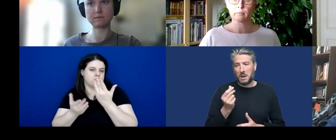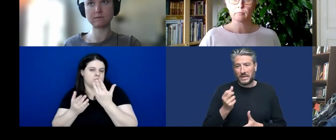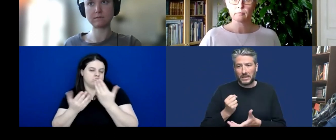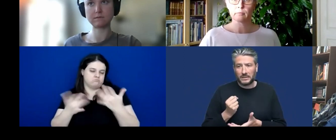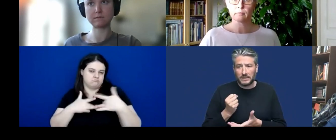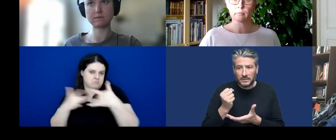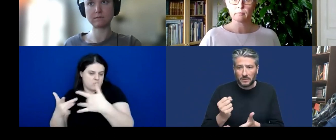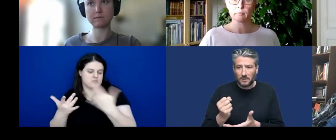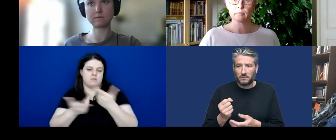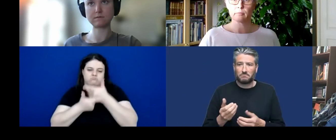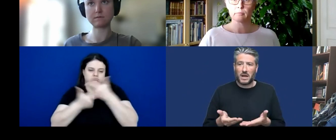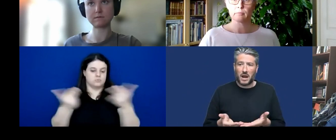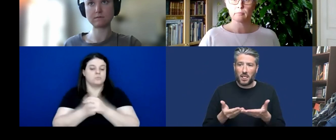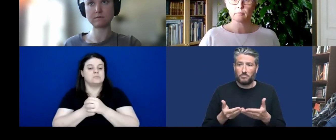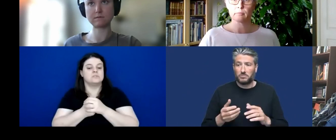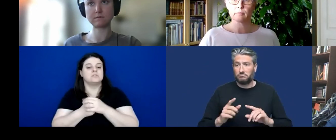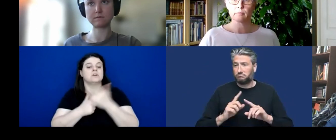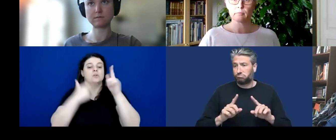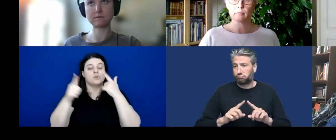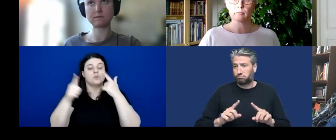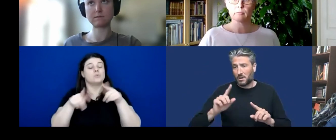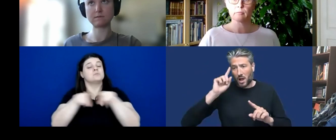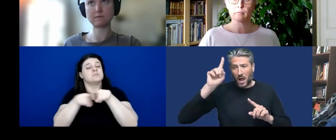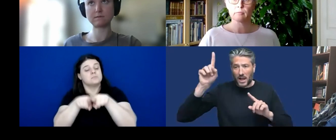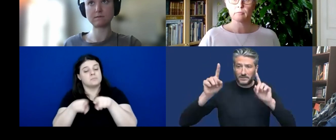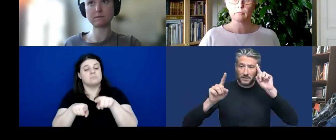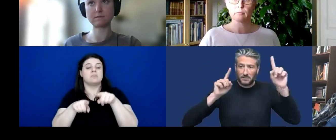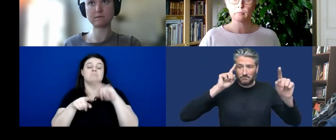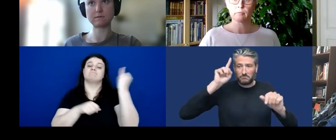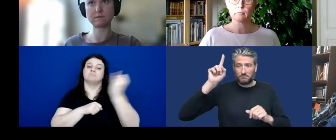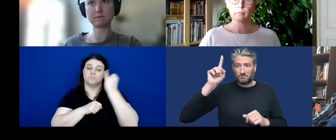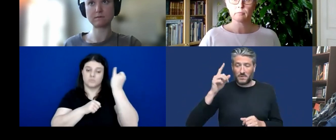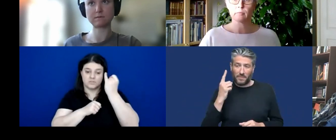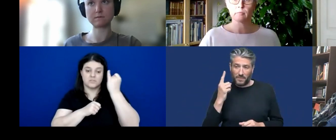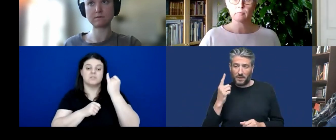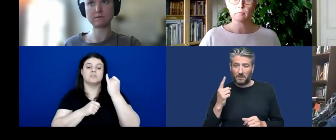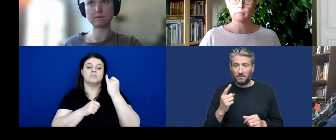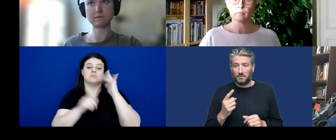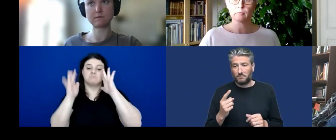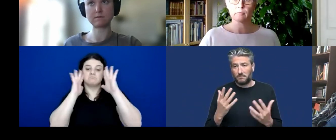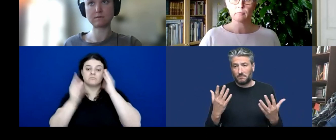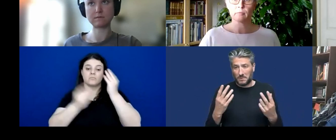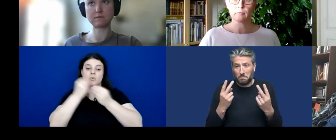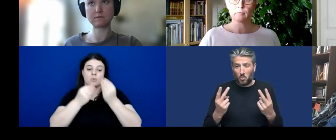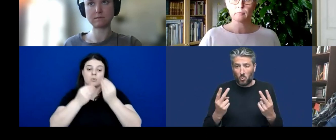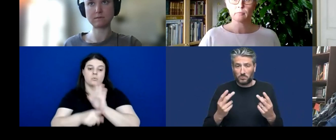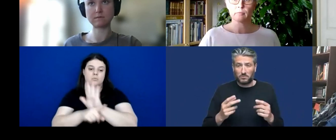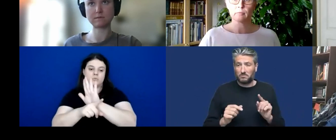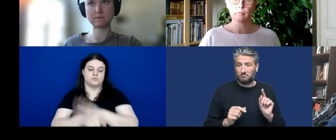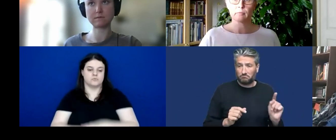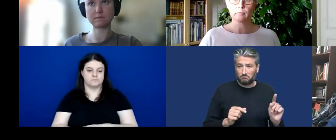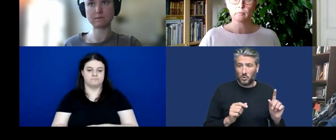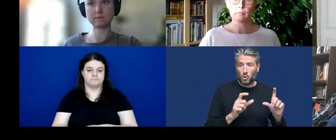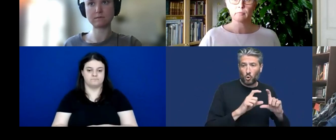And this other level, I think, is extremely important to serve the deafblind community.